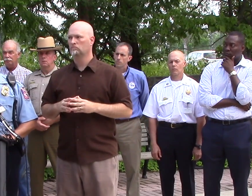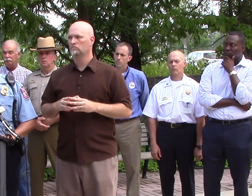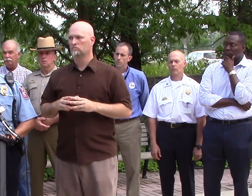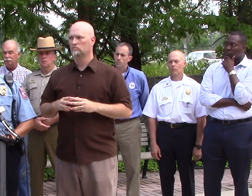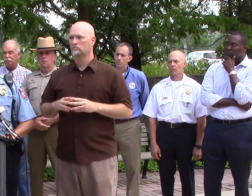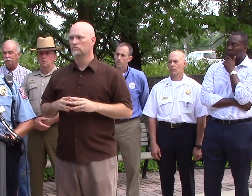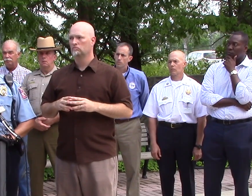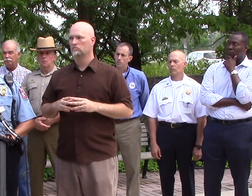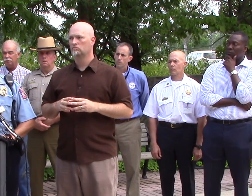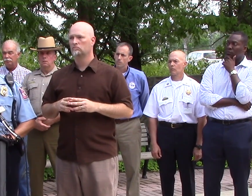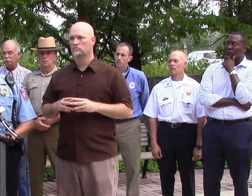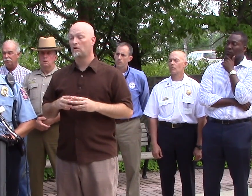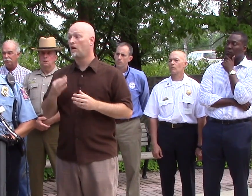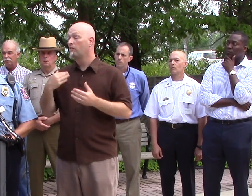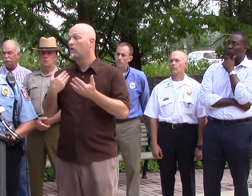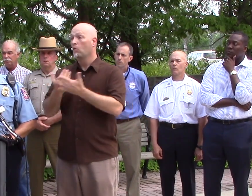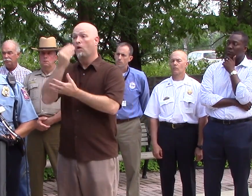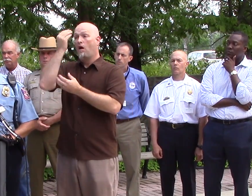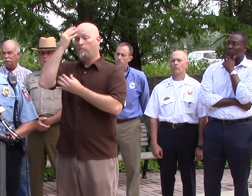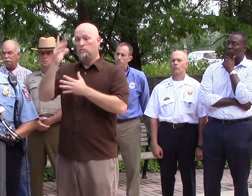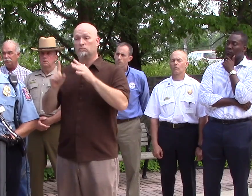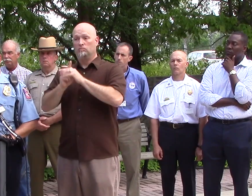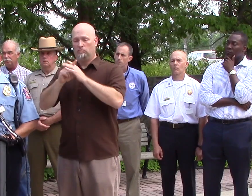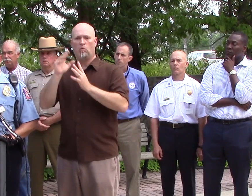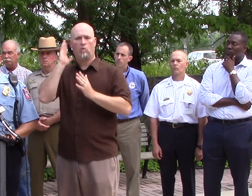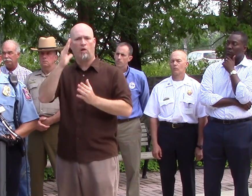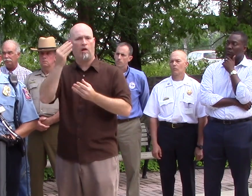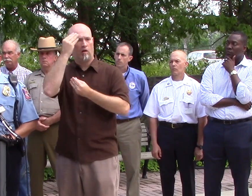the scene security in the Main Street area.